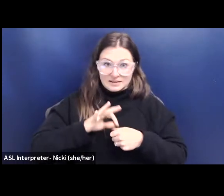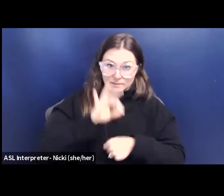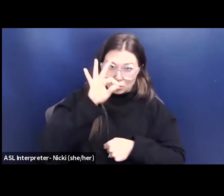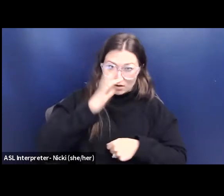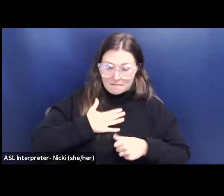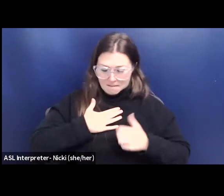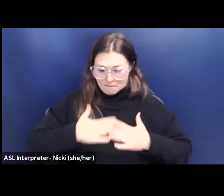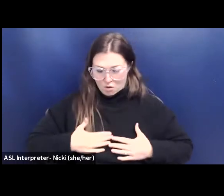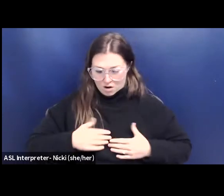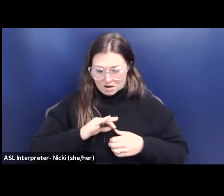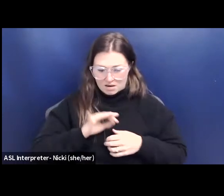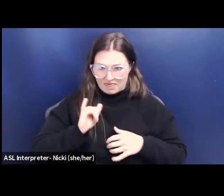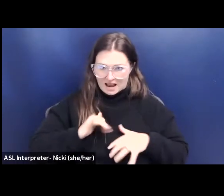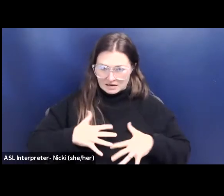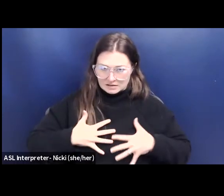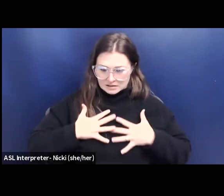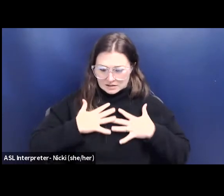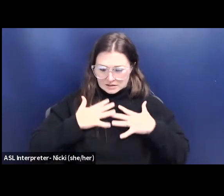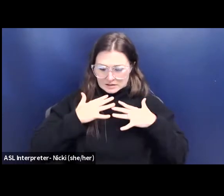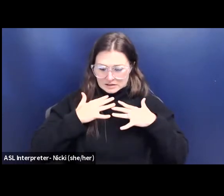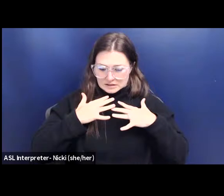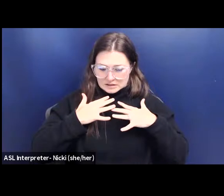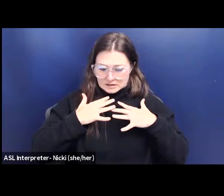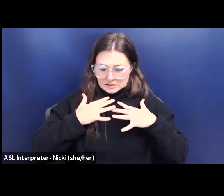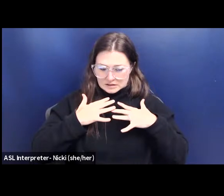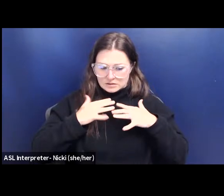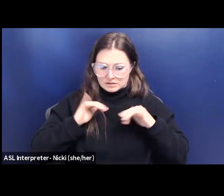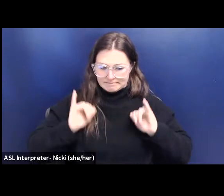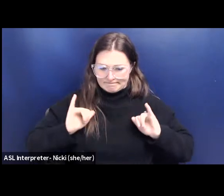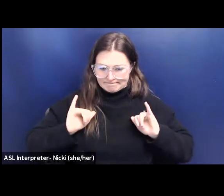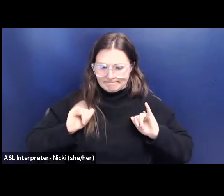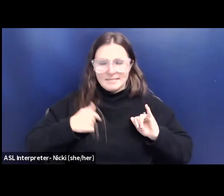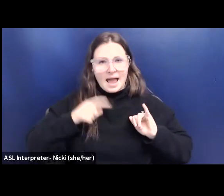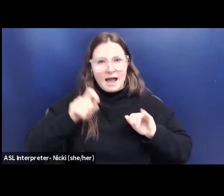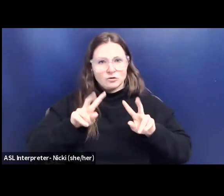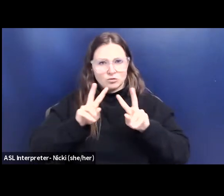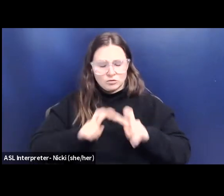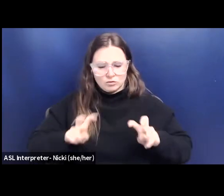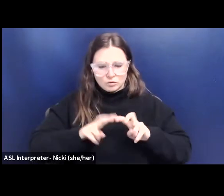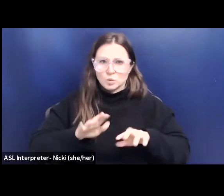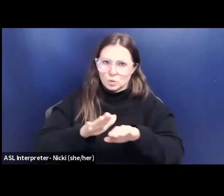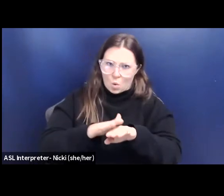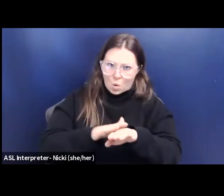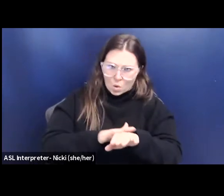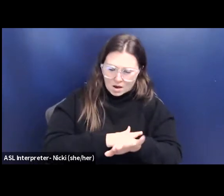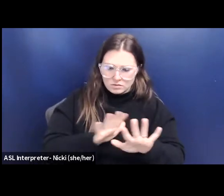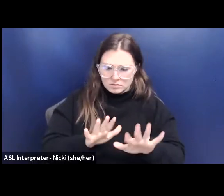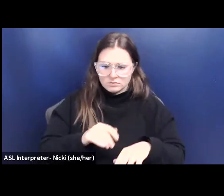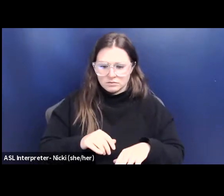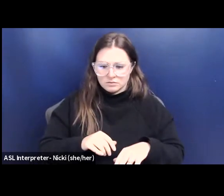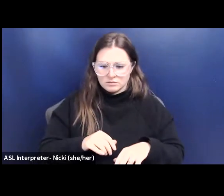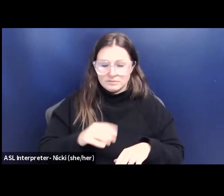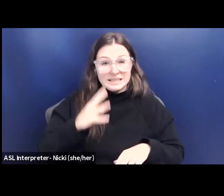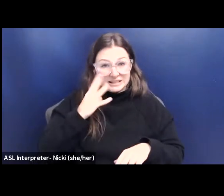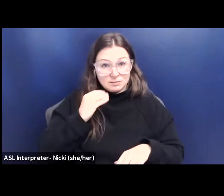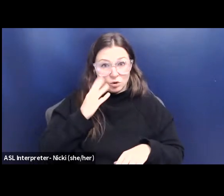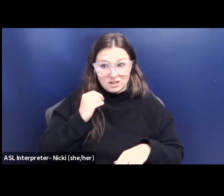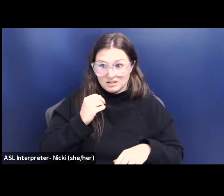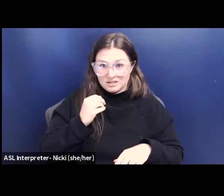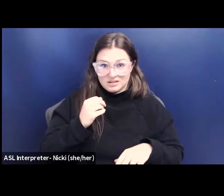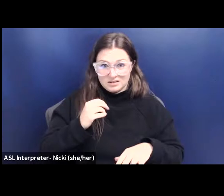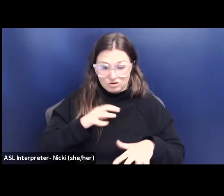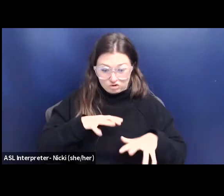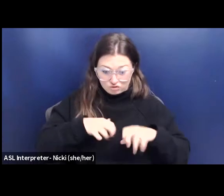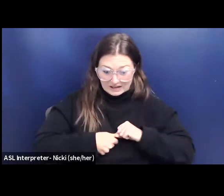of me is not only to slow down and tend to a thing, but also to grieve and to be in